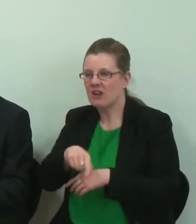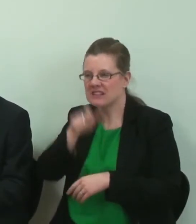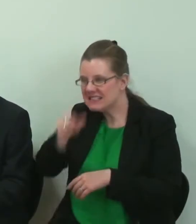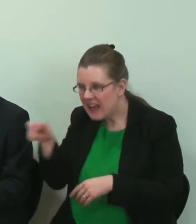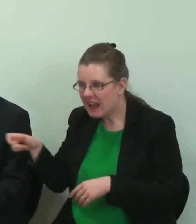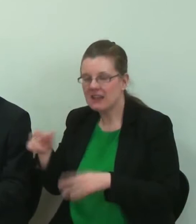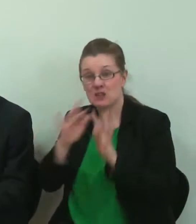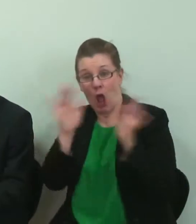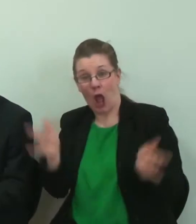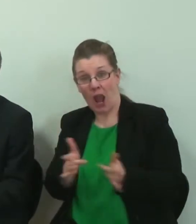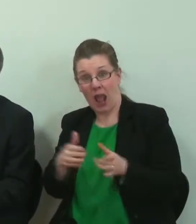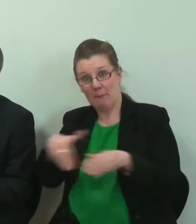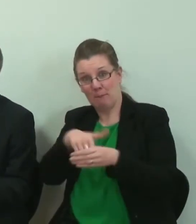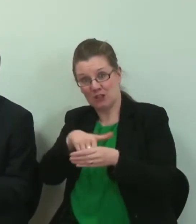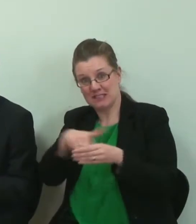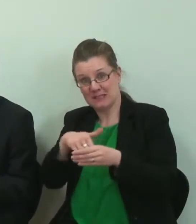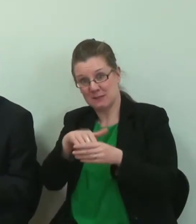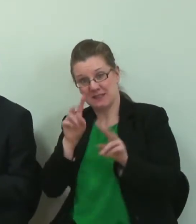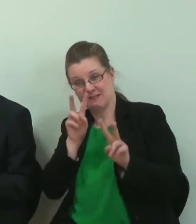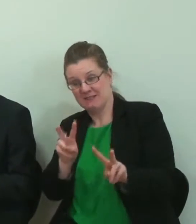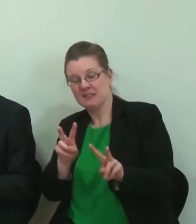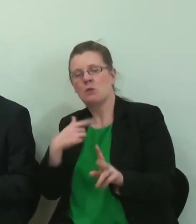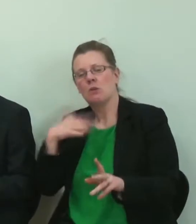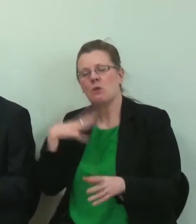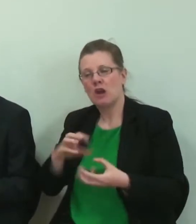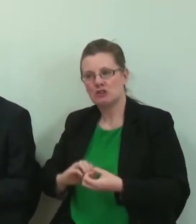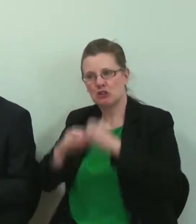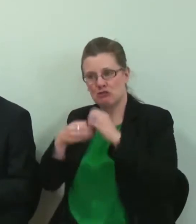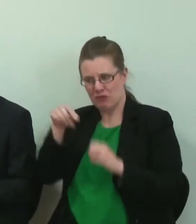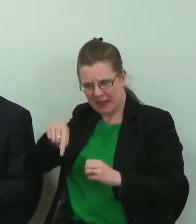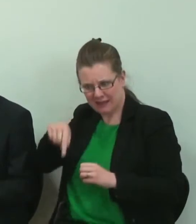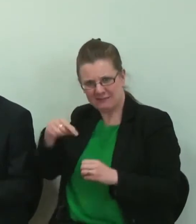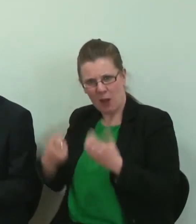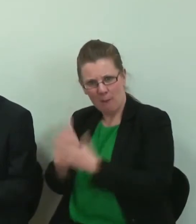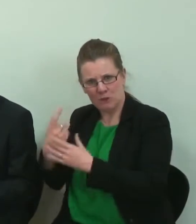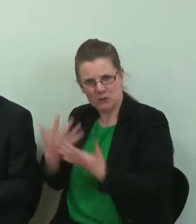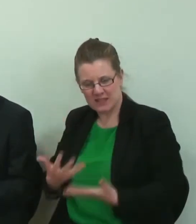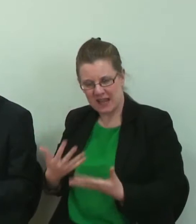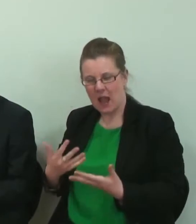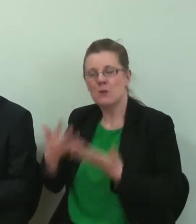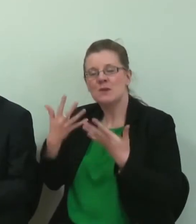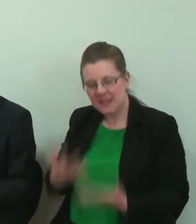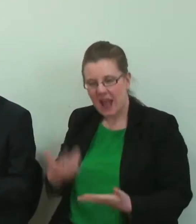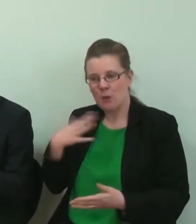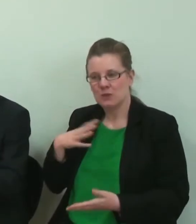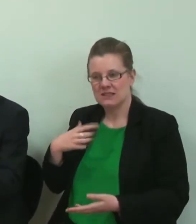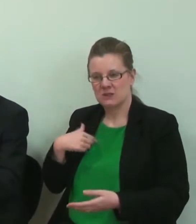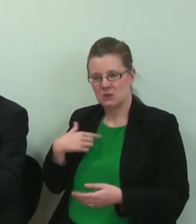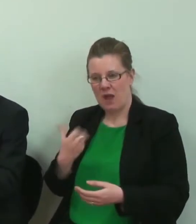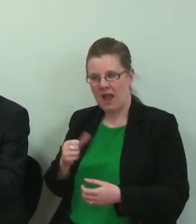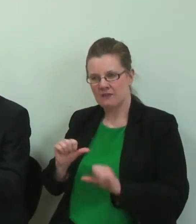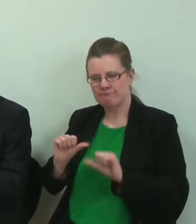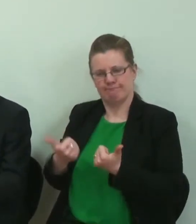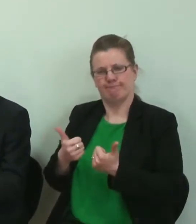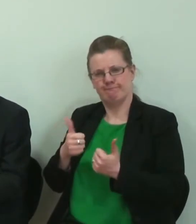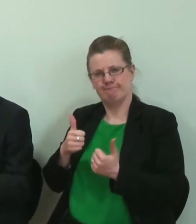online participants, now realises that really we want to create some of these opportunities. So now we need to have a convincing argument for when